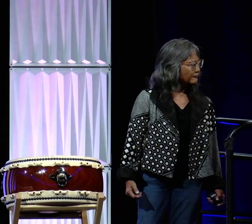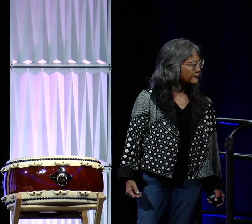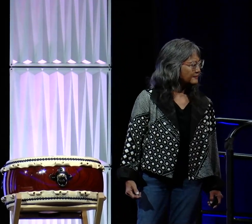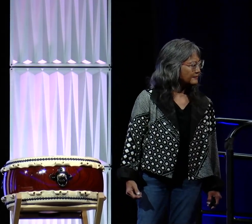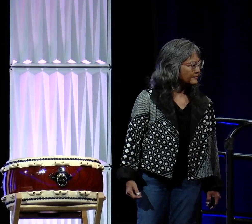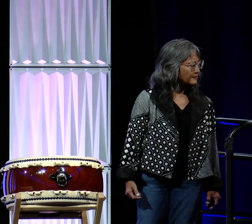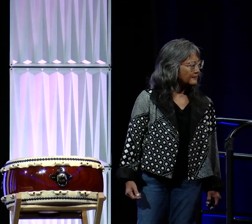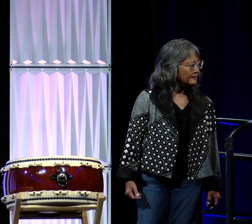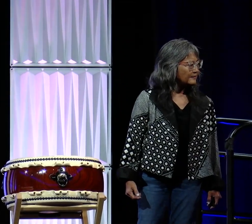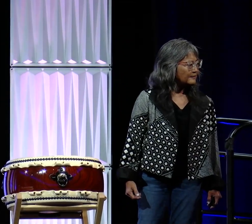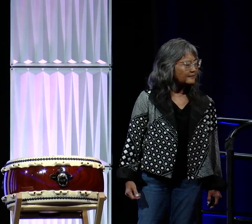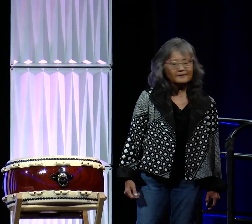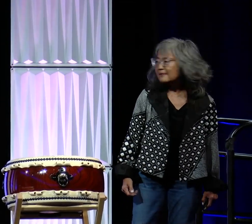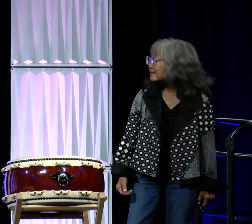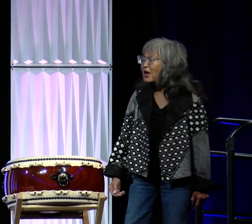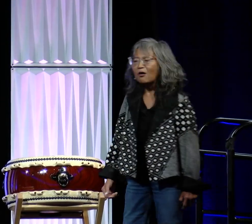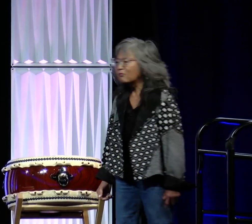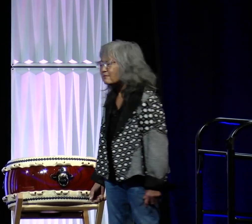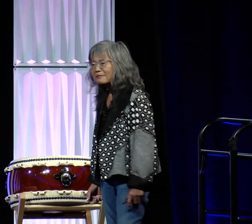love.